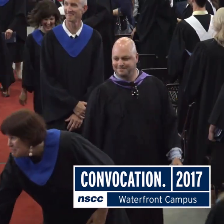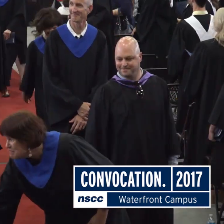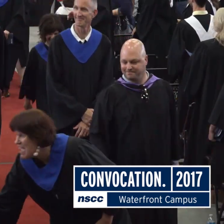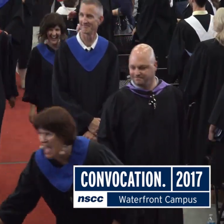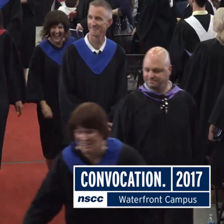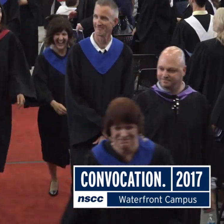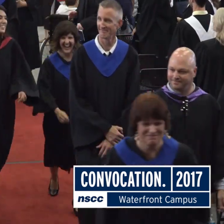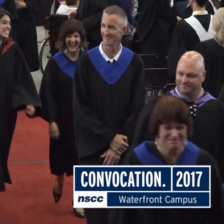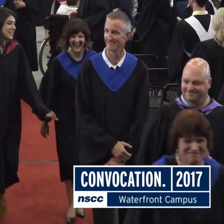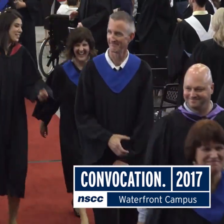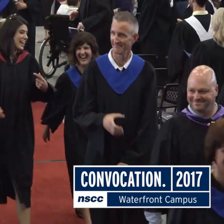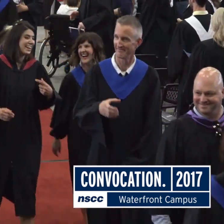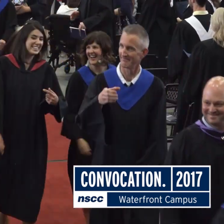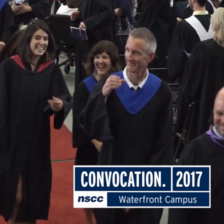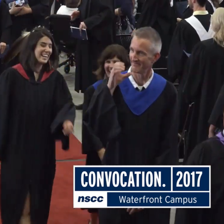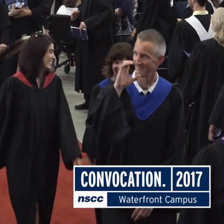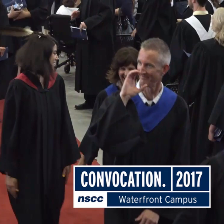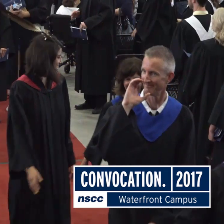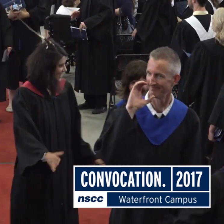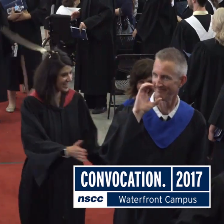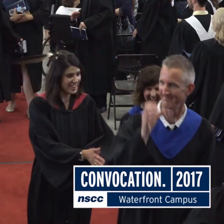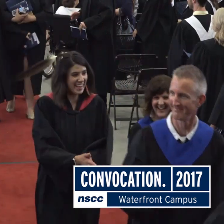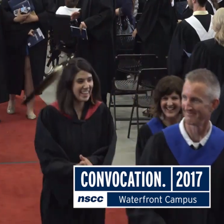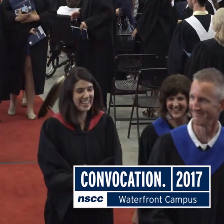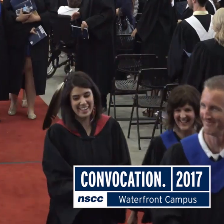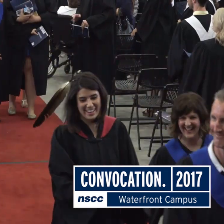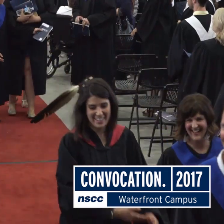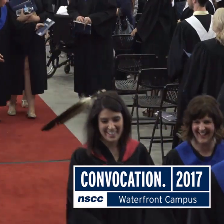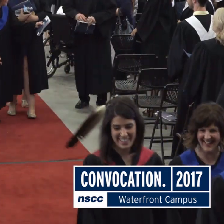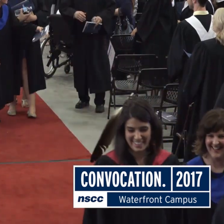shining through the window on the other side.